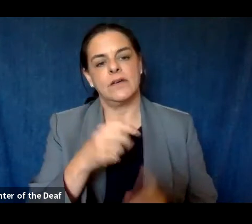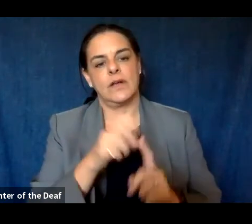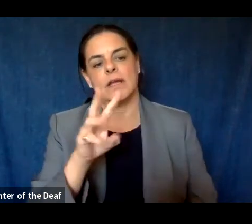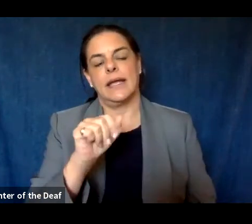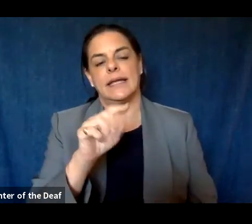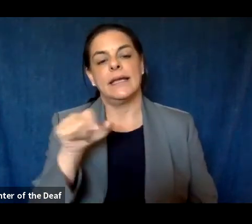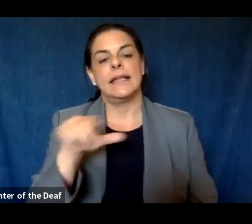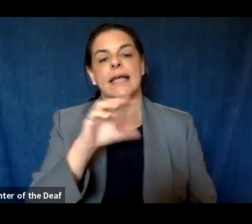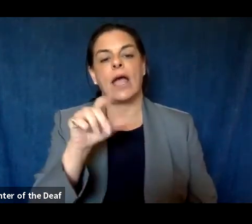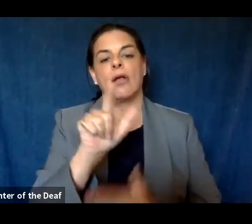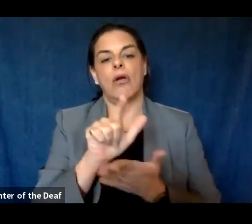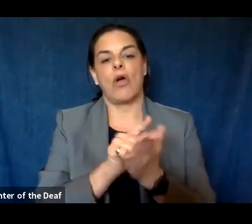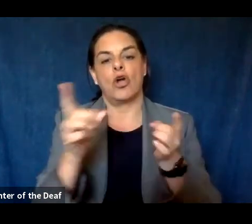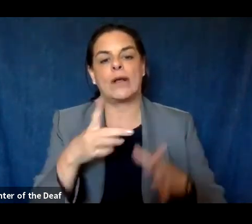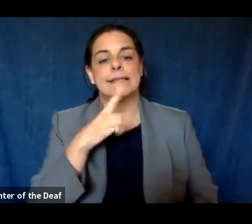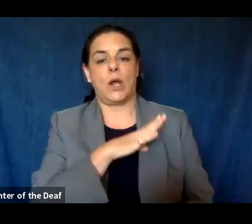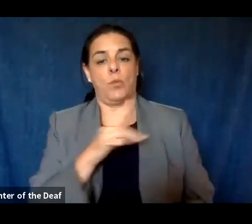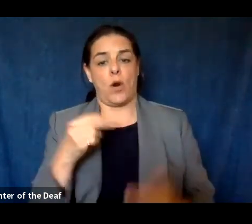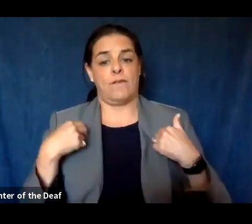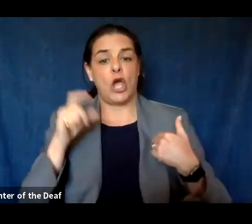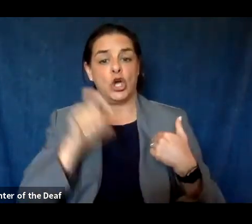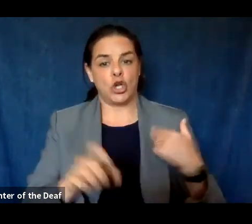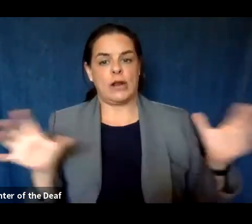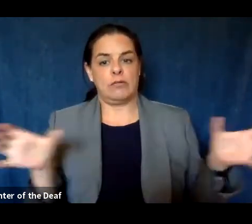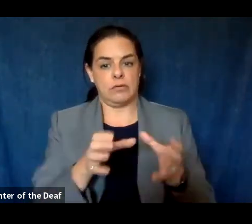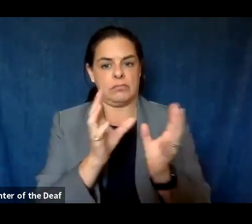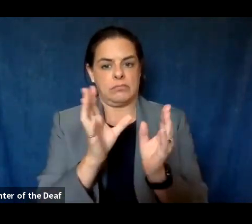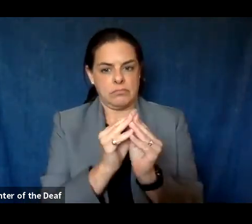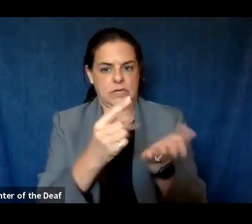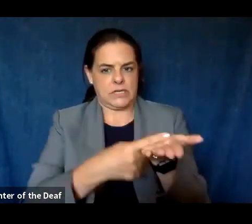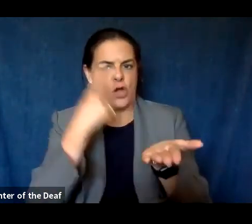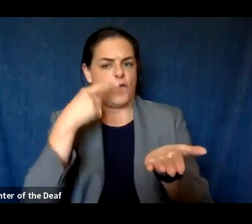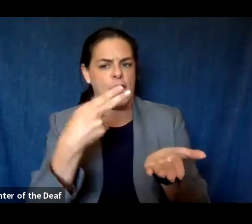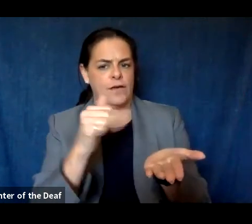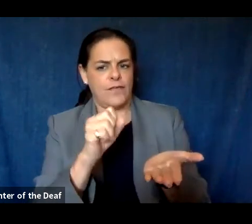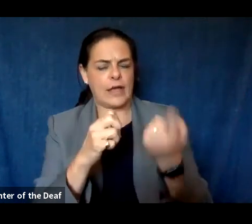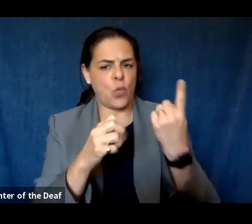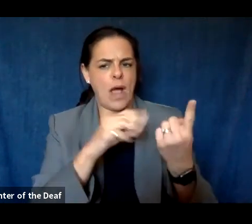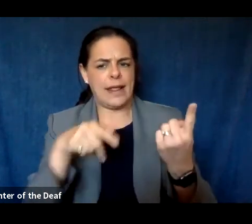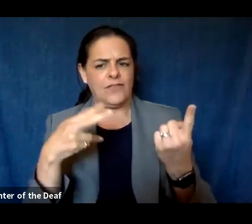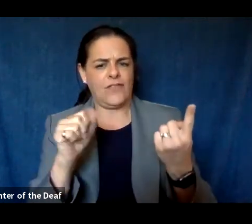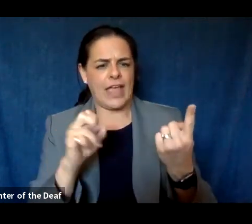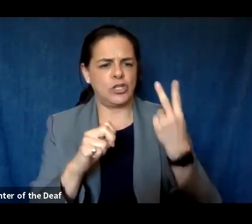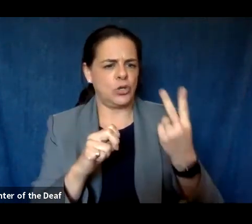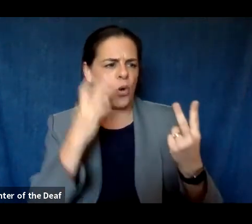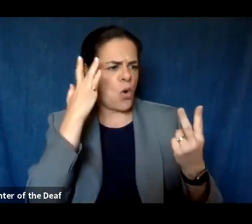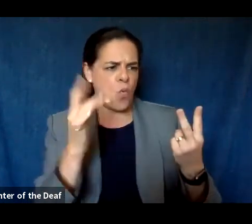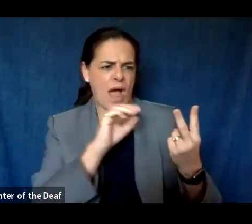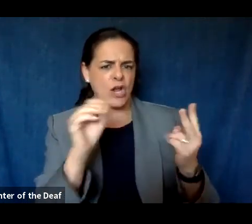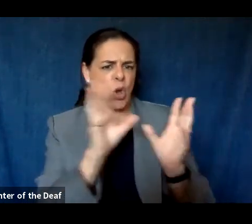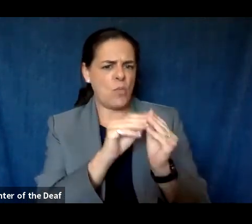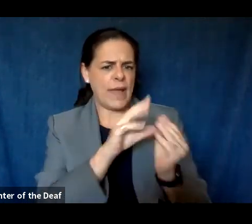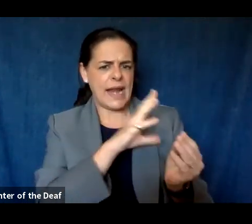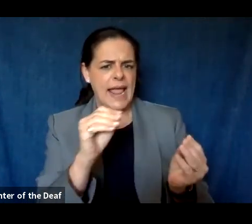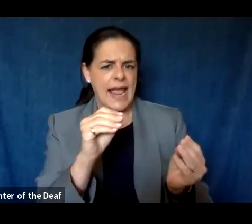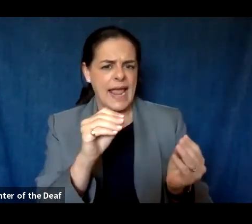law director said the Board of Health should have been convened for review of phase 1 and phase 2. What was the reason there was no meeting and were board